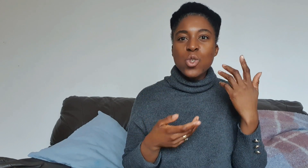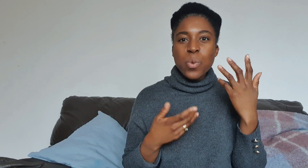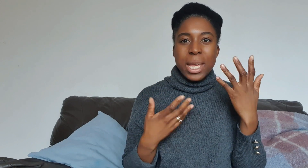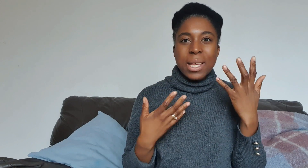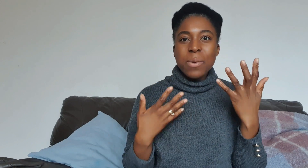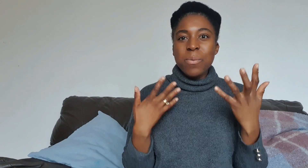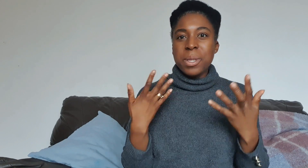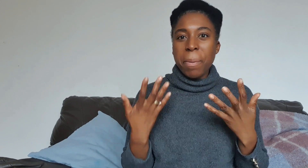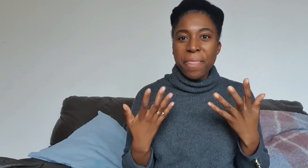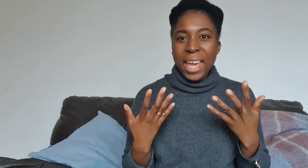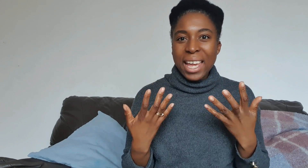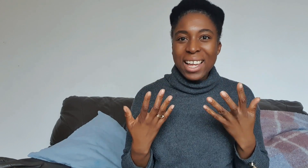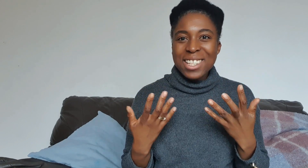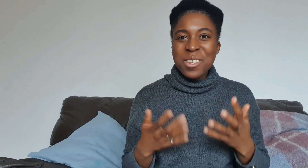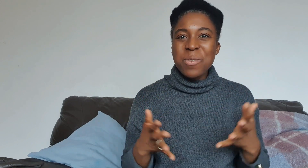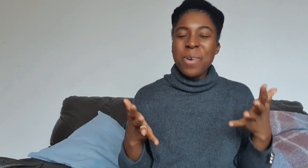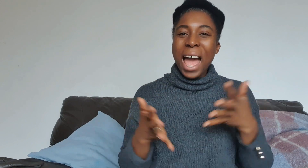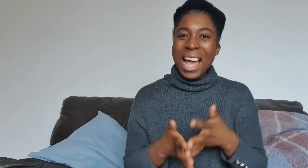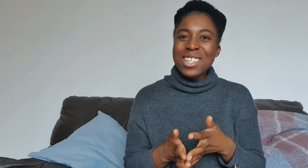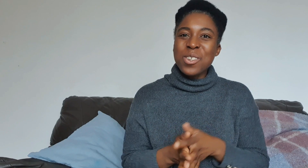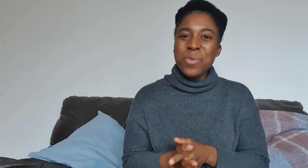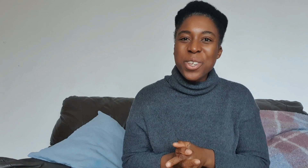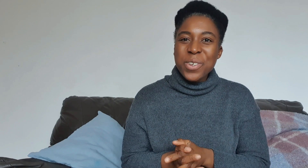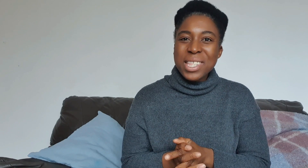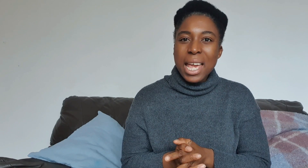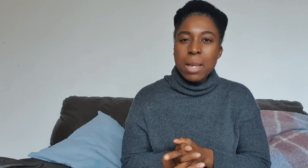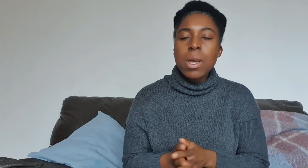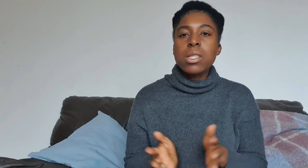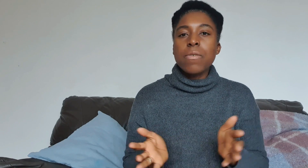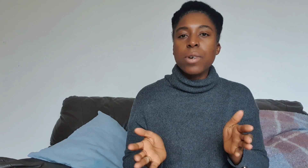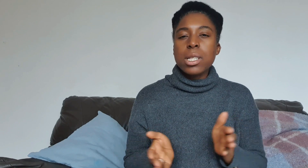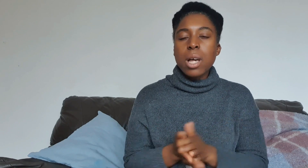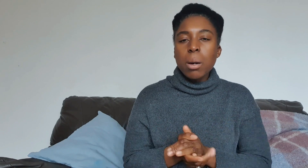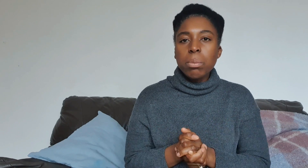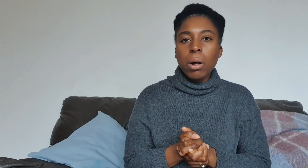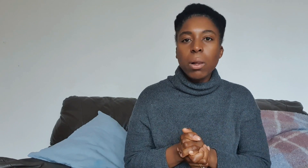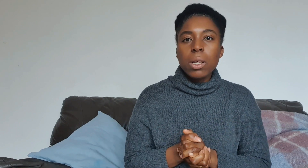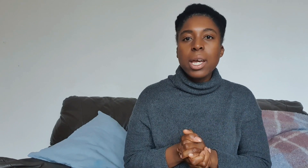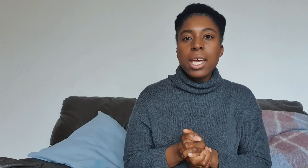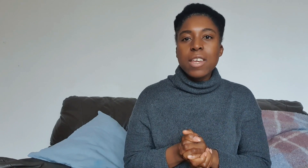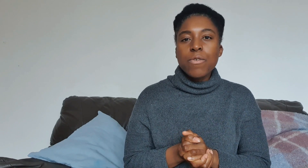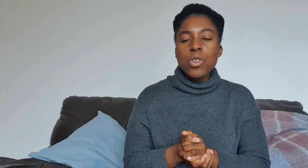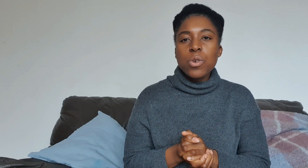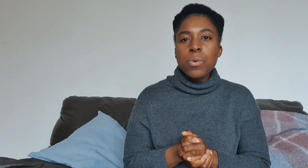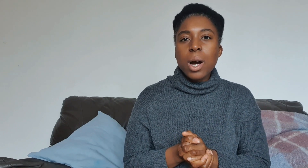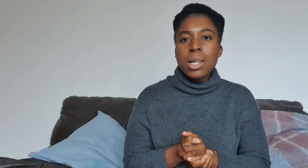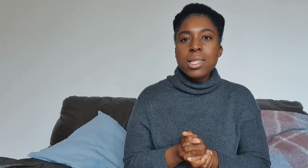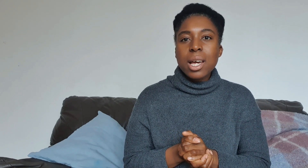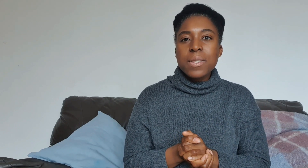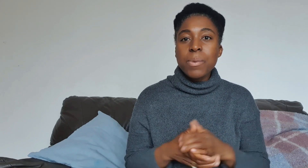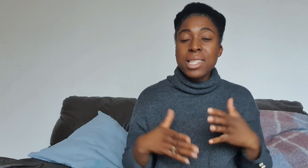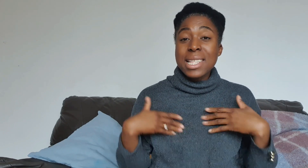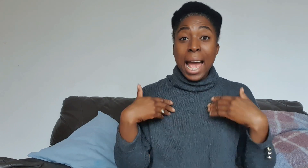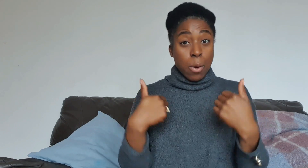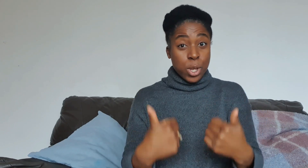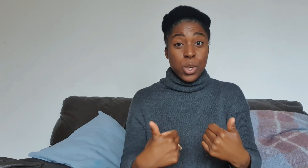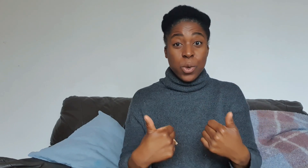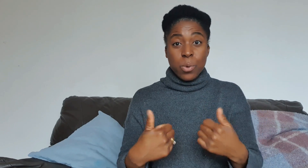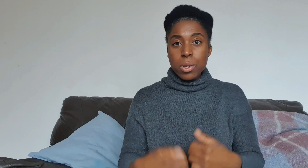doing something to add to what you're saying. So for example, if you are signing, someone says, how are you? And you go,